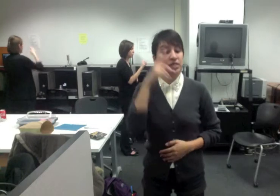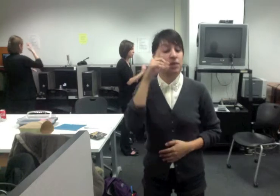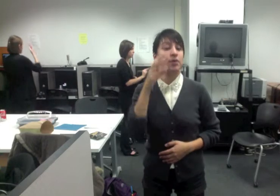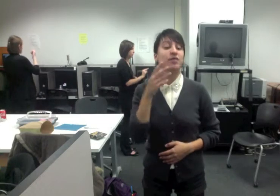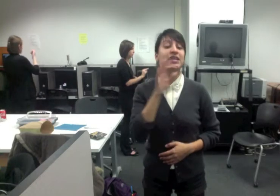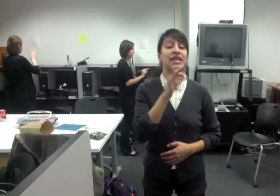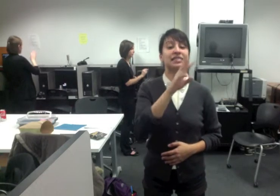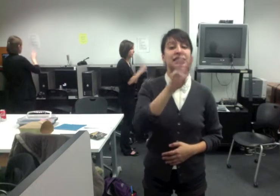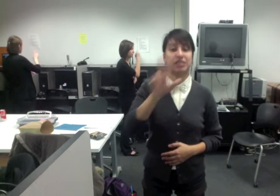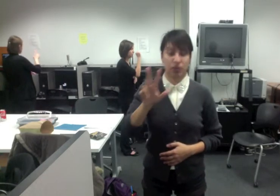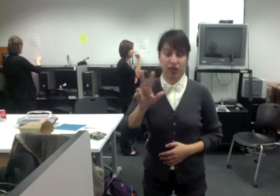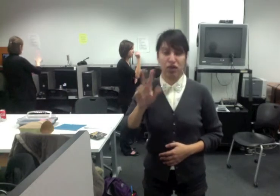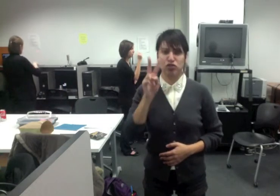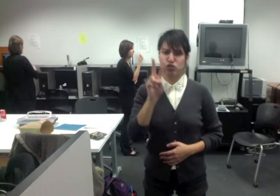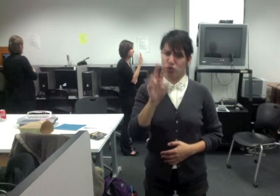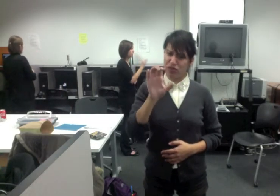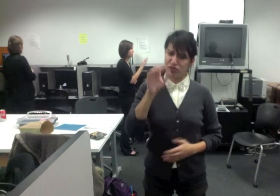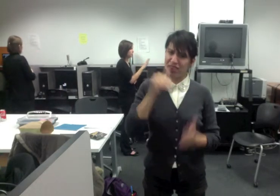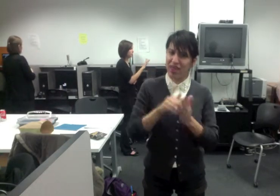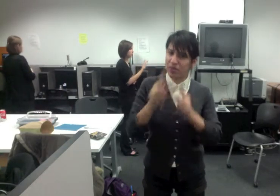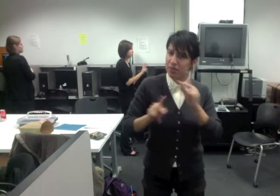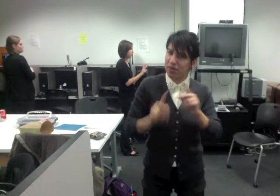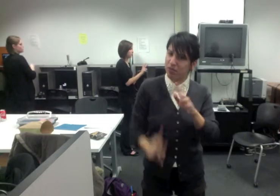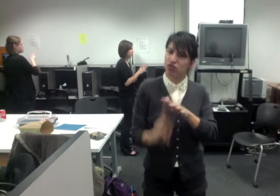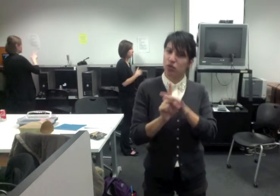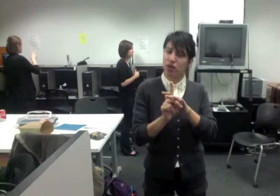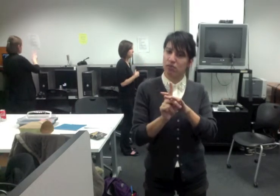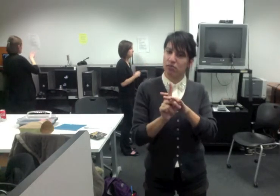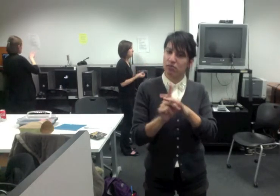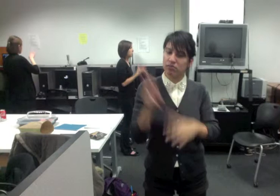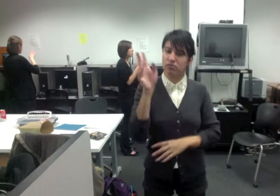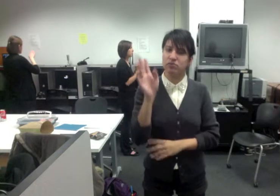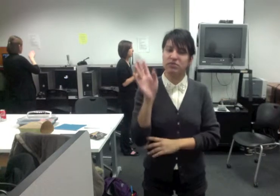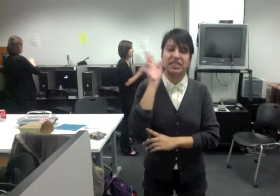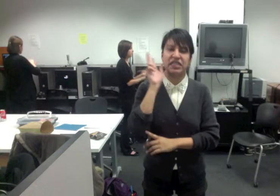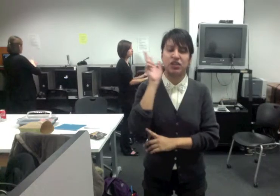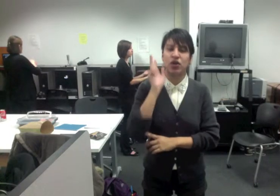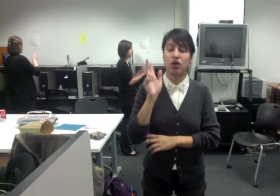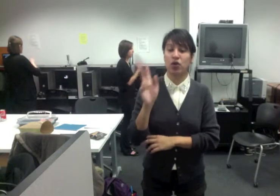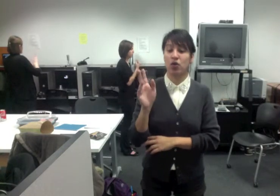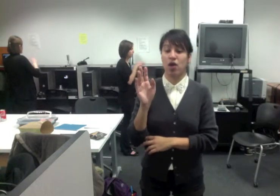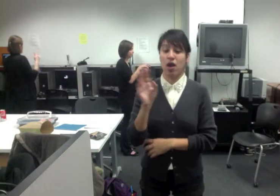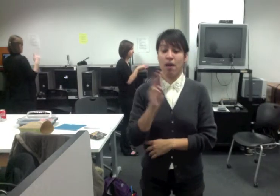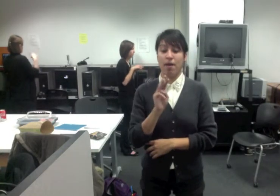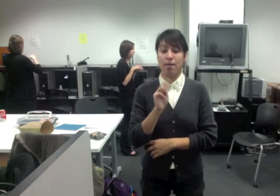250,000 people showed up on the Mall in Washington to hear Dr. King speak. They sent out no